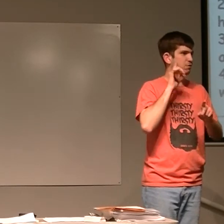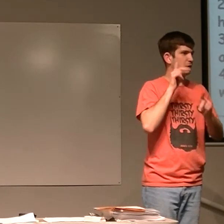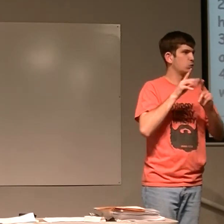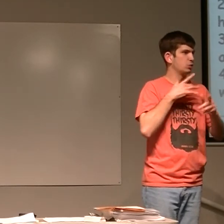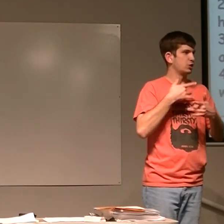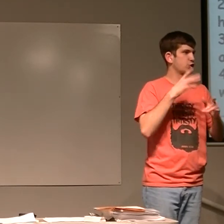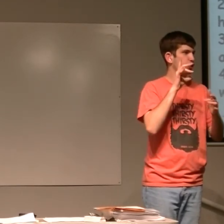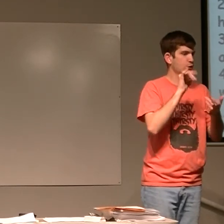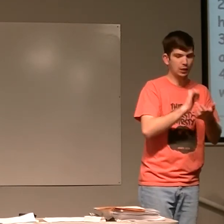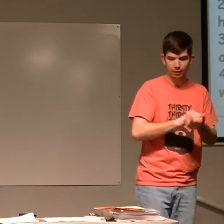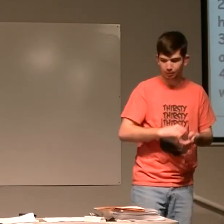people tends to do that.